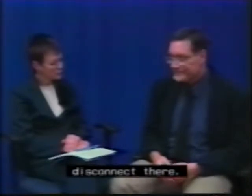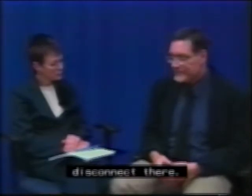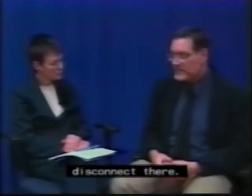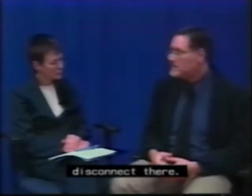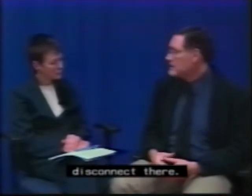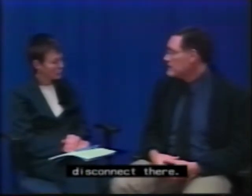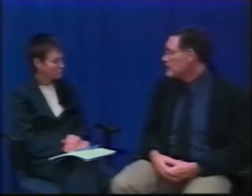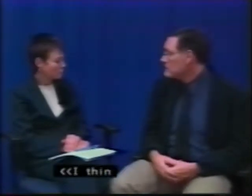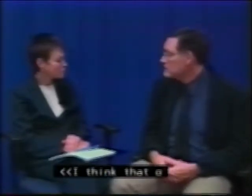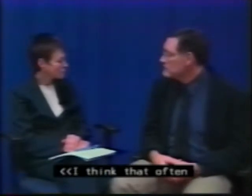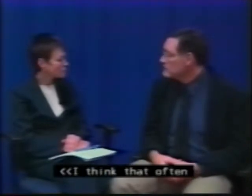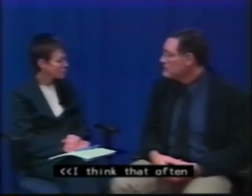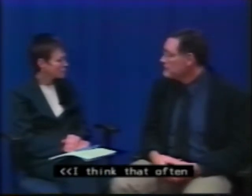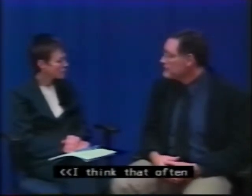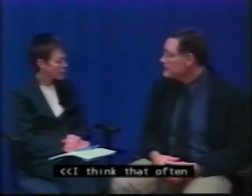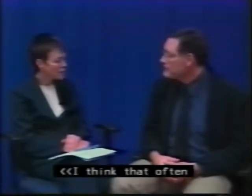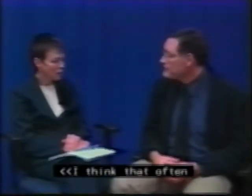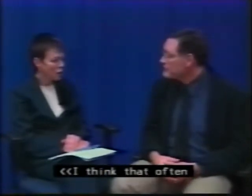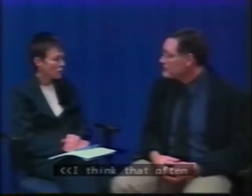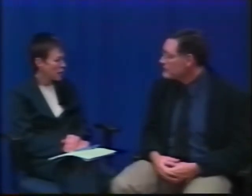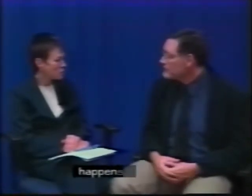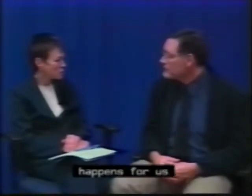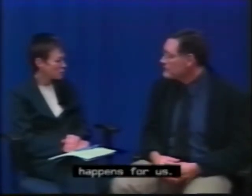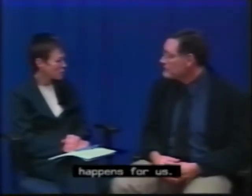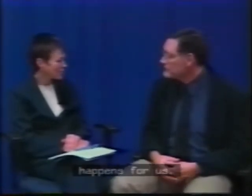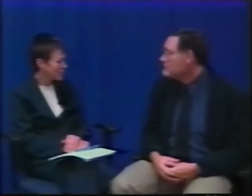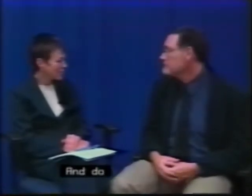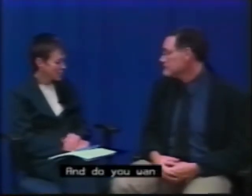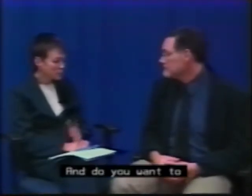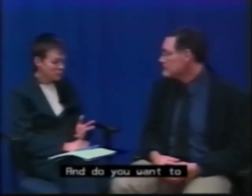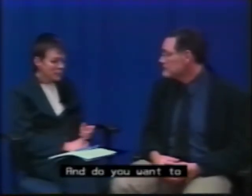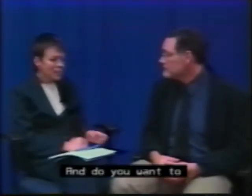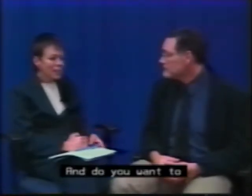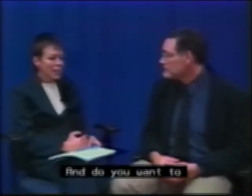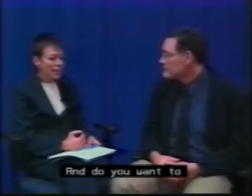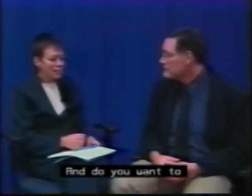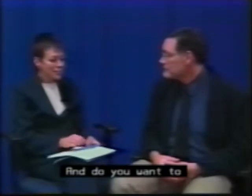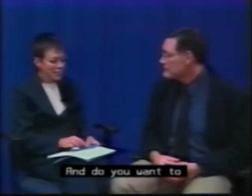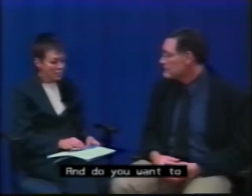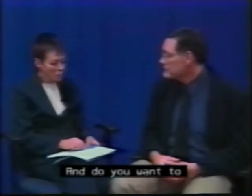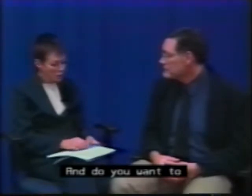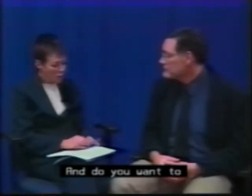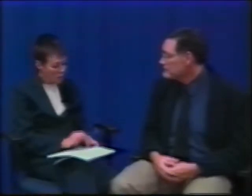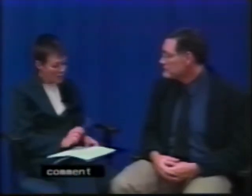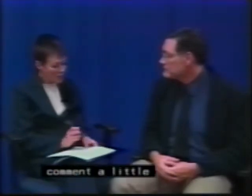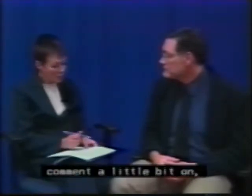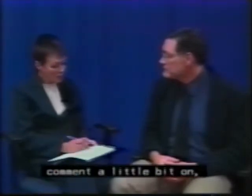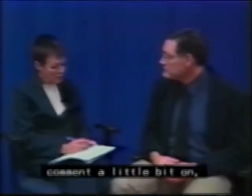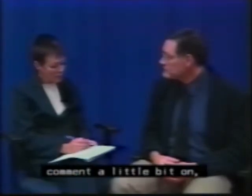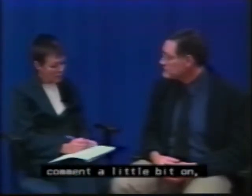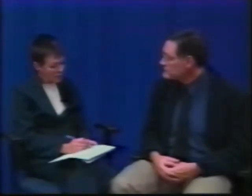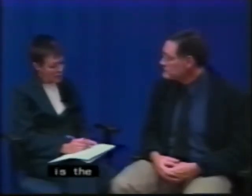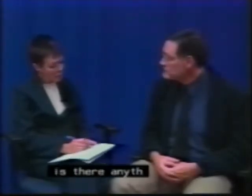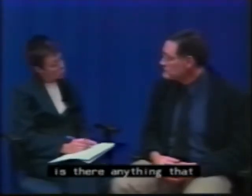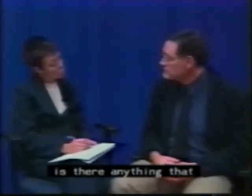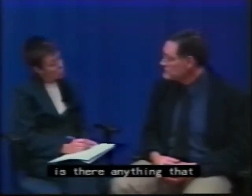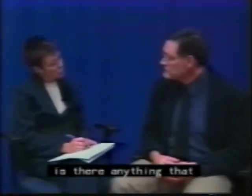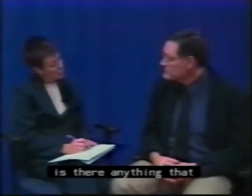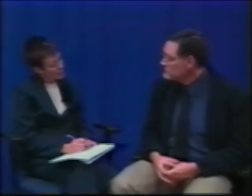a disconnect there. Mm-hmm. I think that often happens for us. Mm-hmm. And do you want to comment a little bit on, is there anything that you would do differently